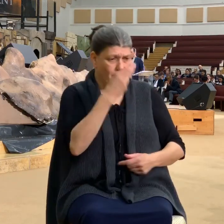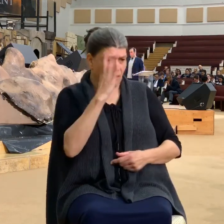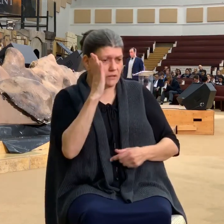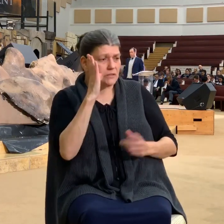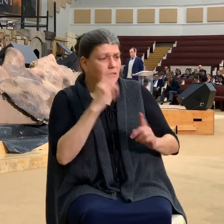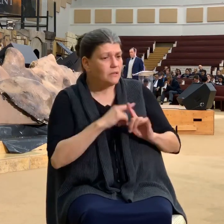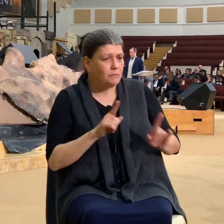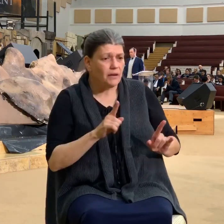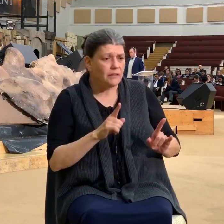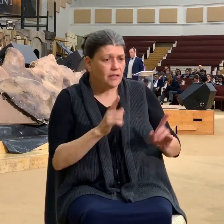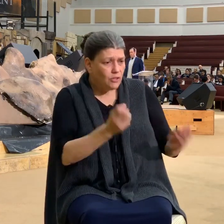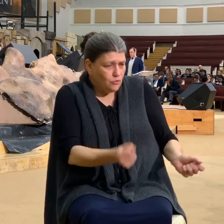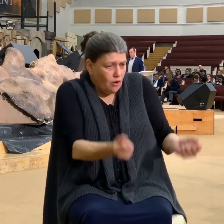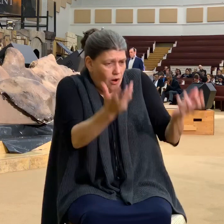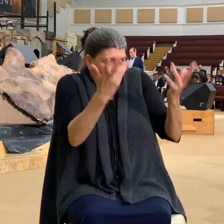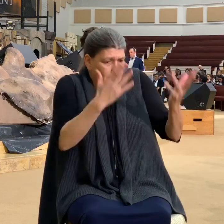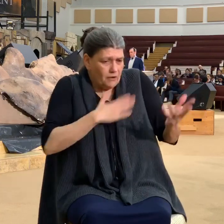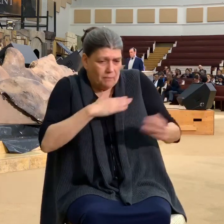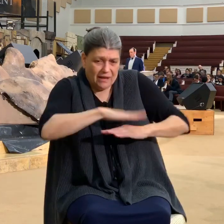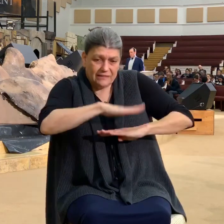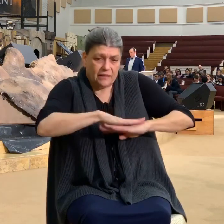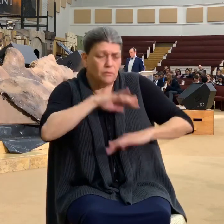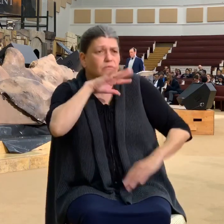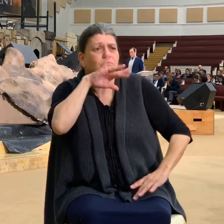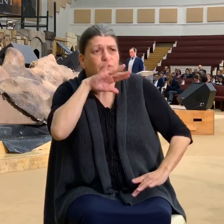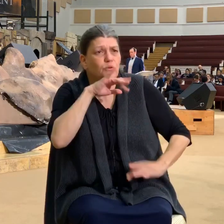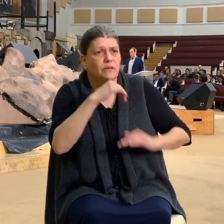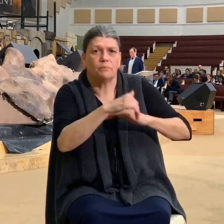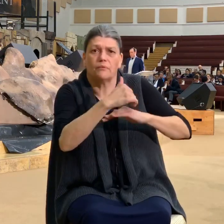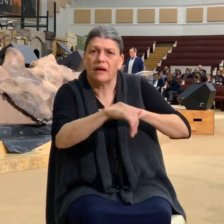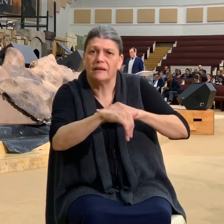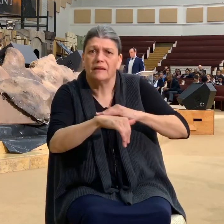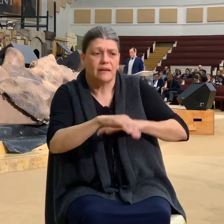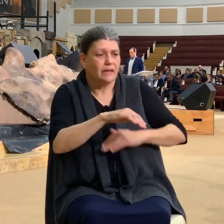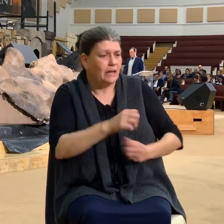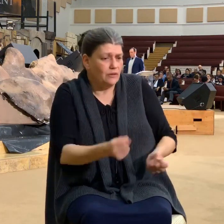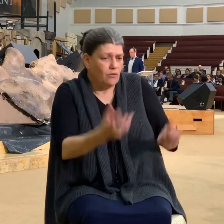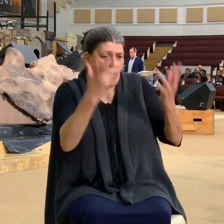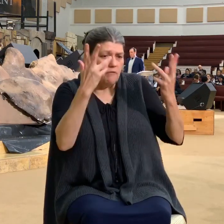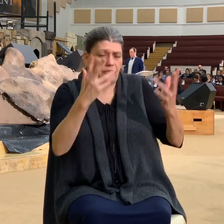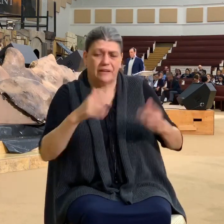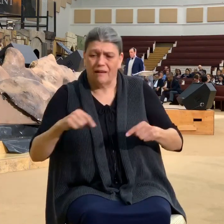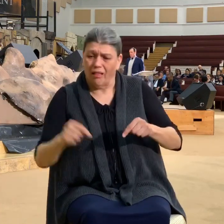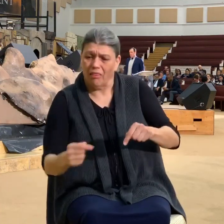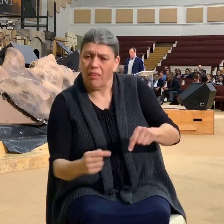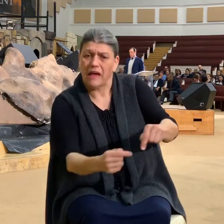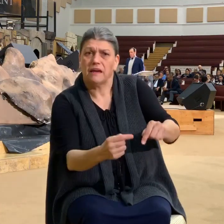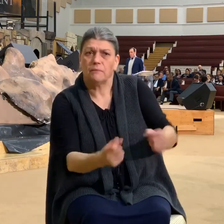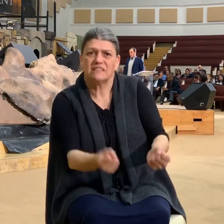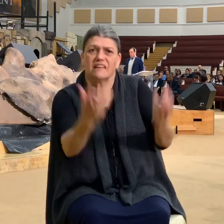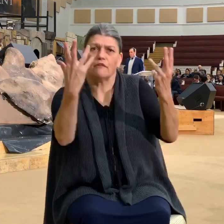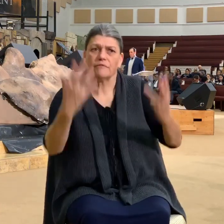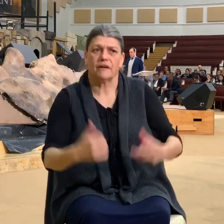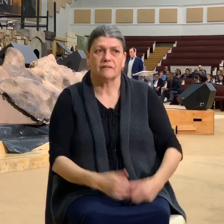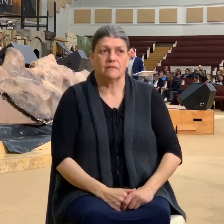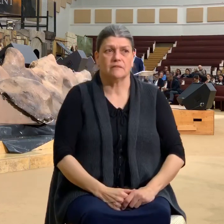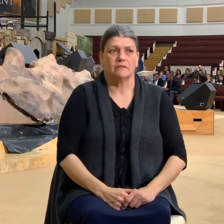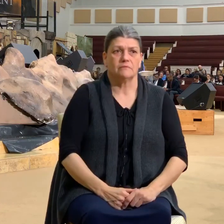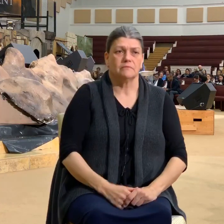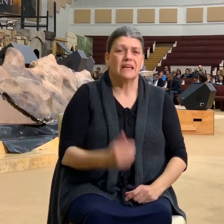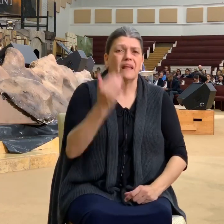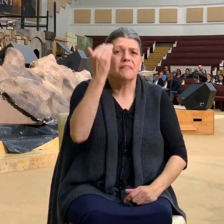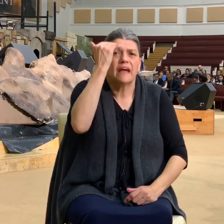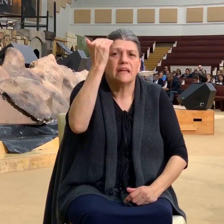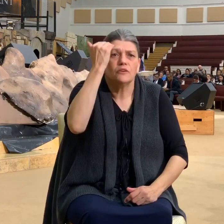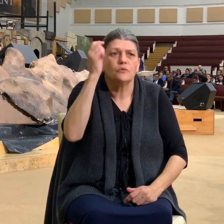you're offering on my table polluted bread, and you're offering to me lame sacrifices. They knew that they were